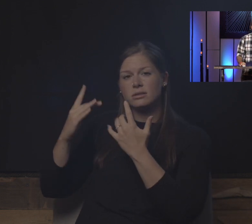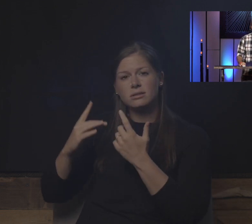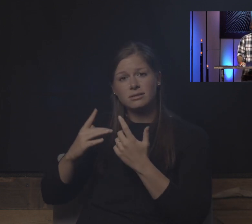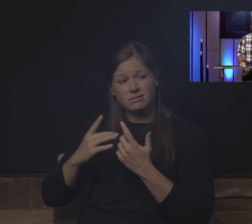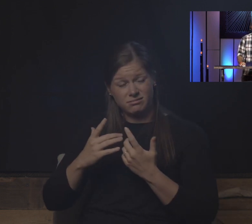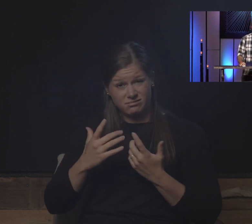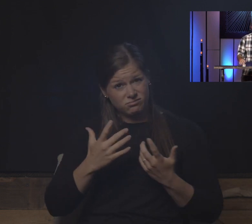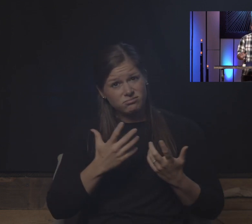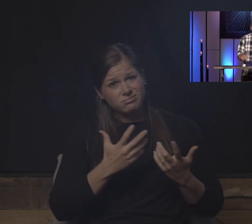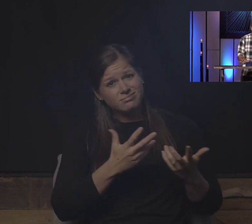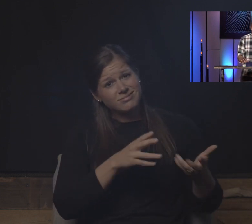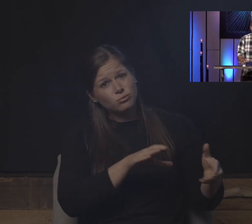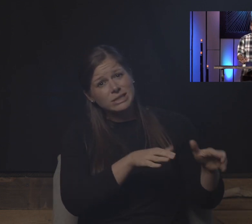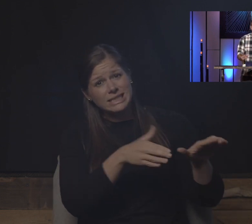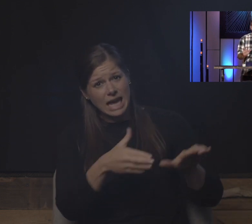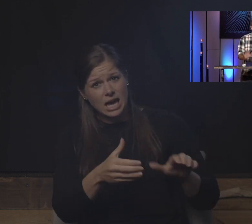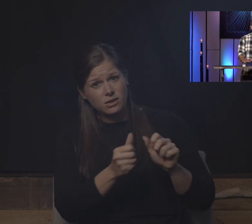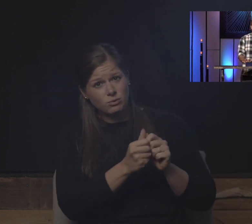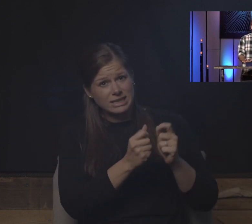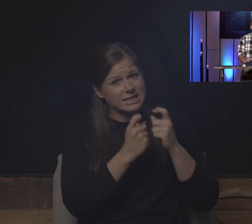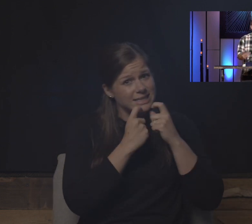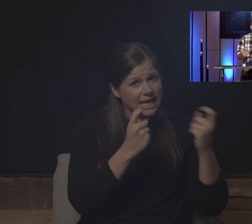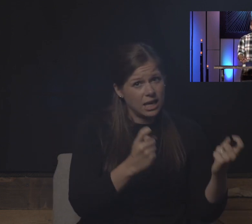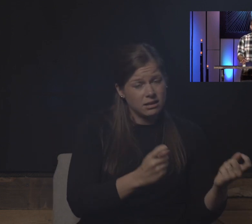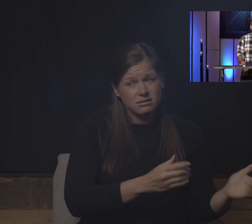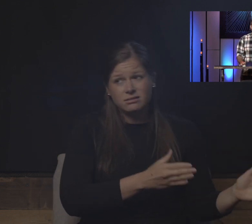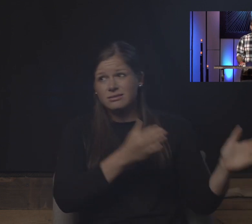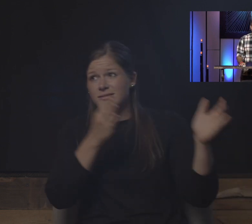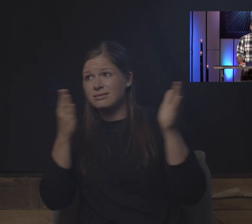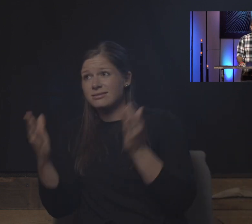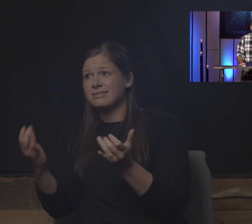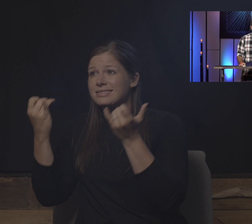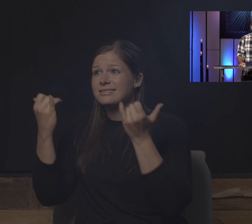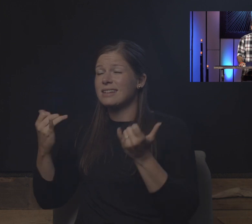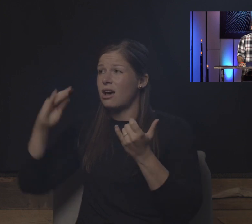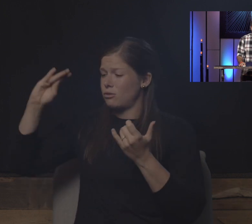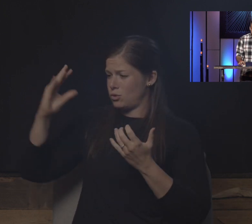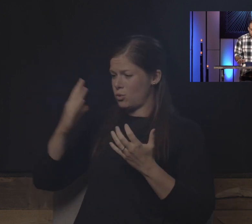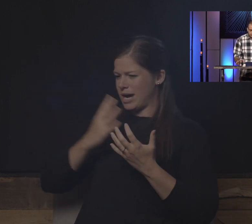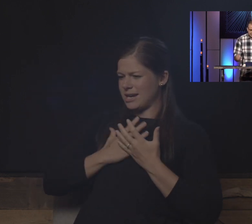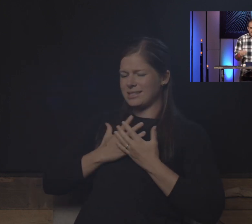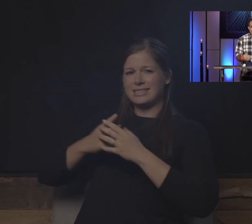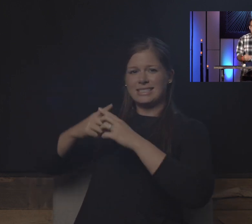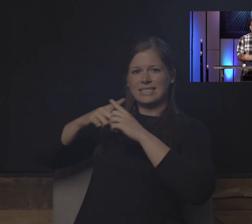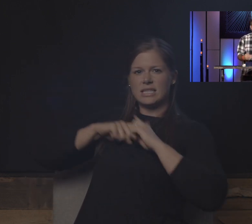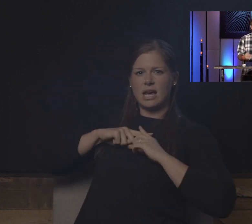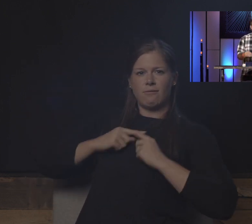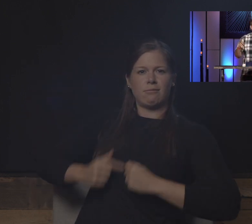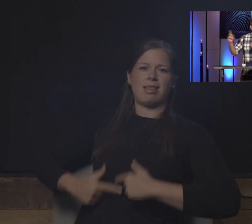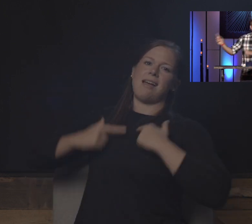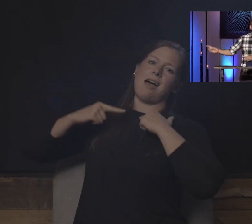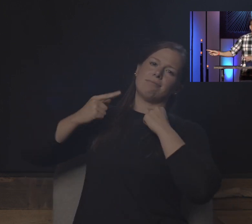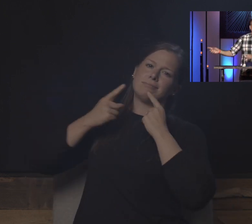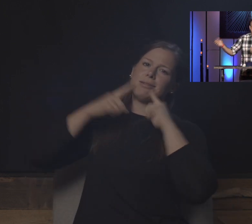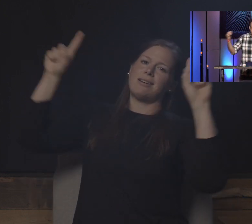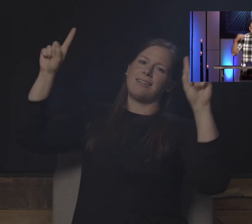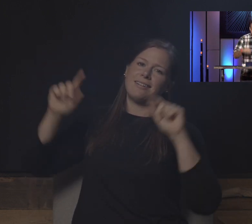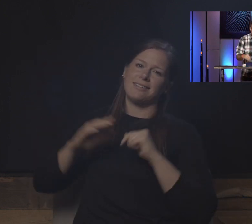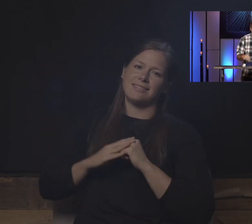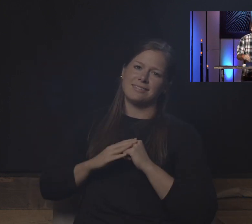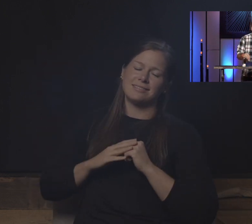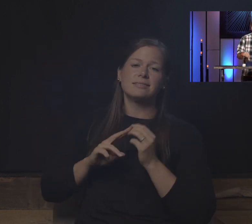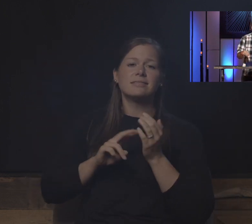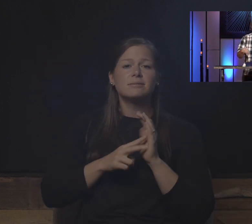together with Christ. By grace you have been saved. You were dead in sin. That was your past.